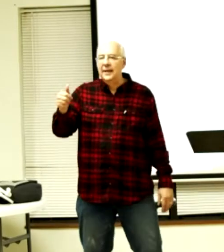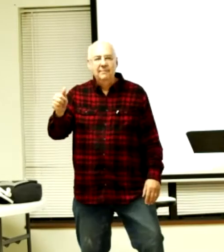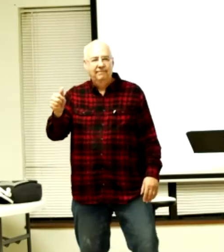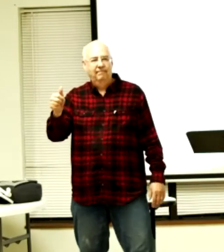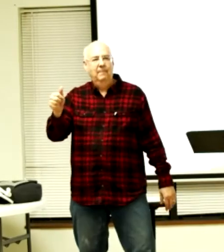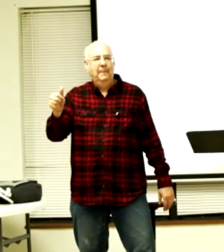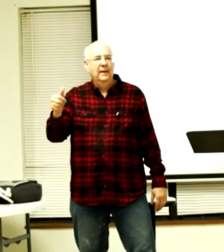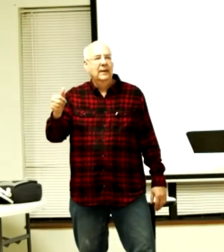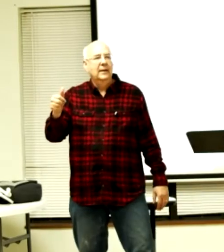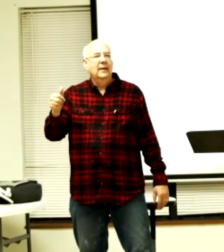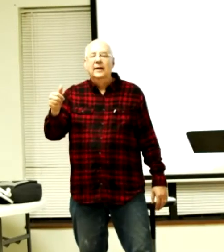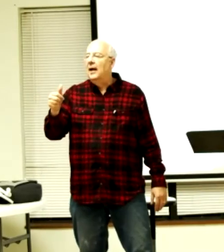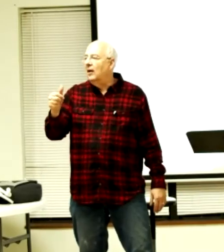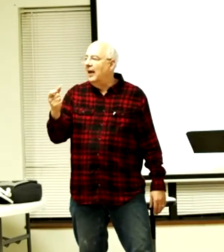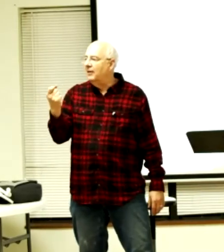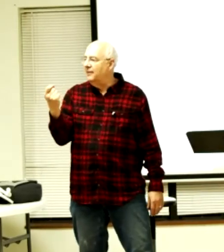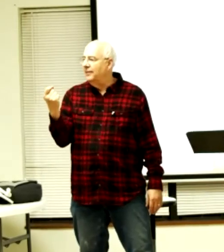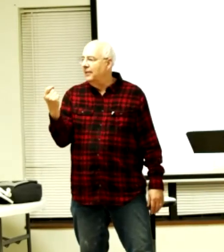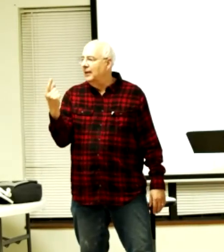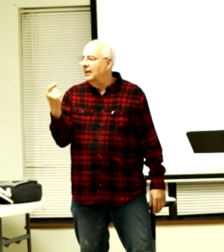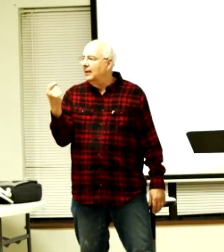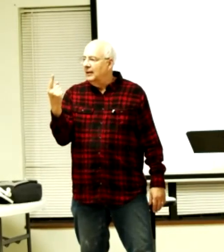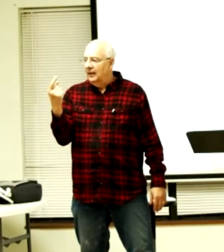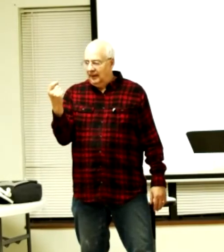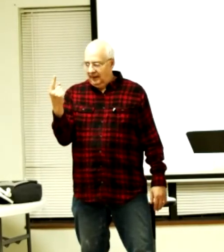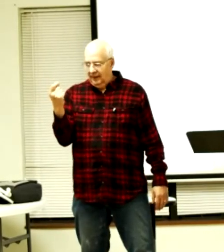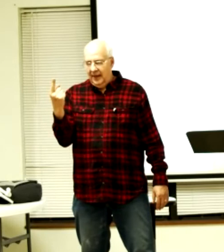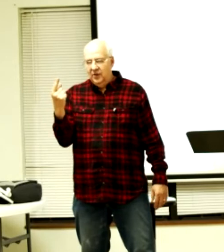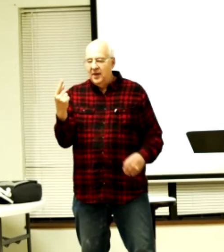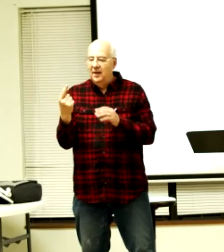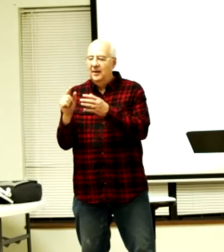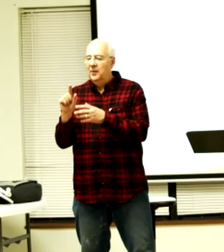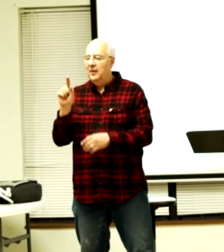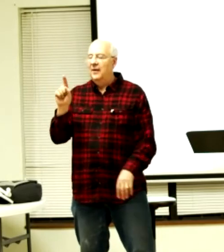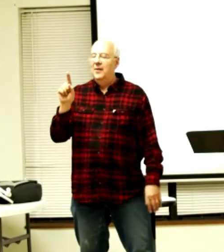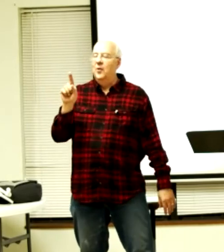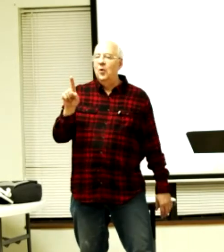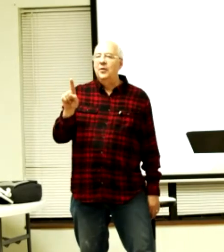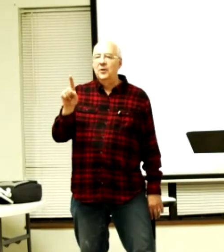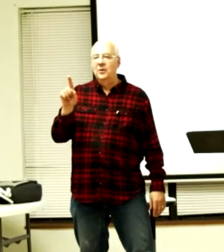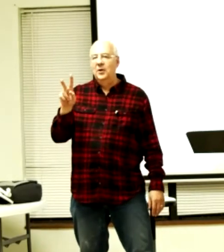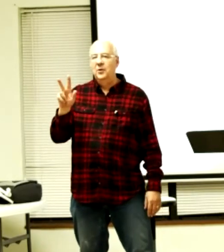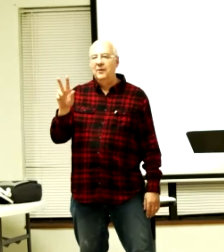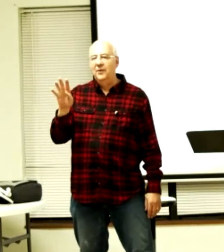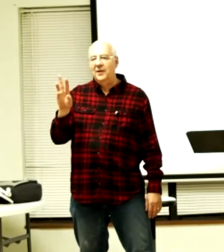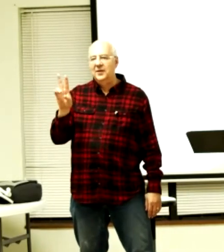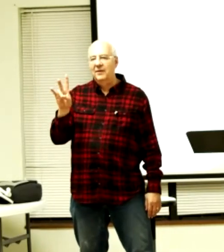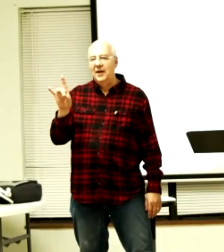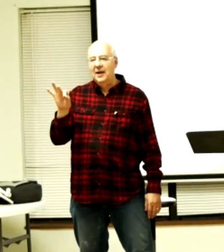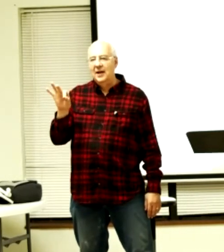10. Now 11 is with 1 through 1, 2, 3, 4, 5, 6, 7, 8, 9,